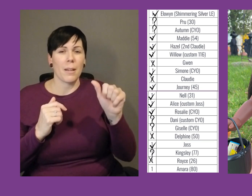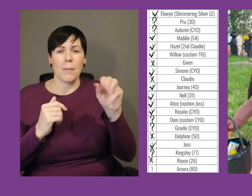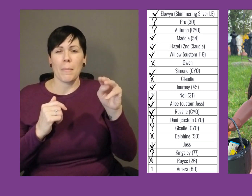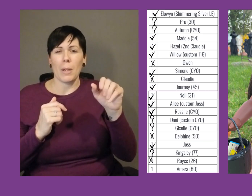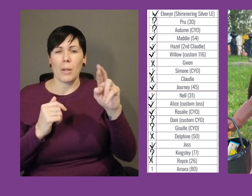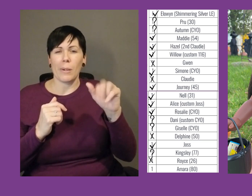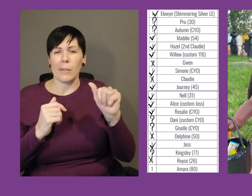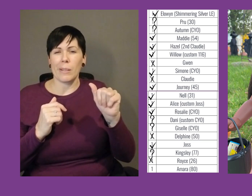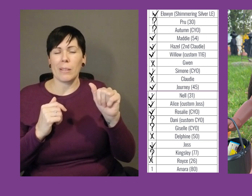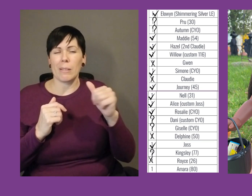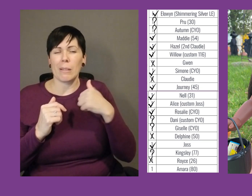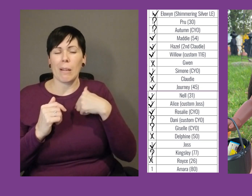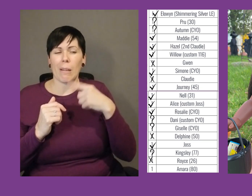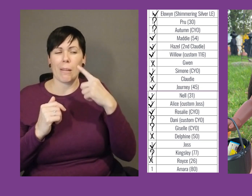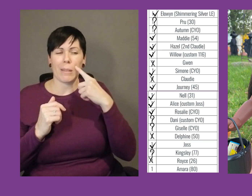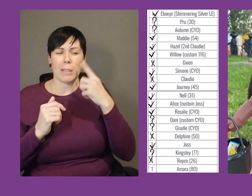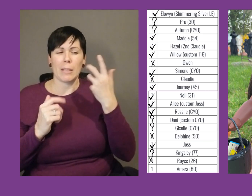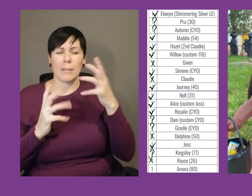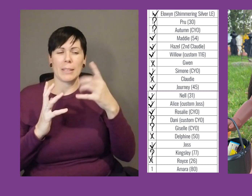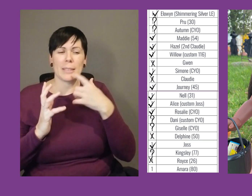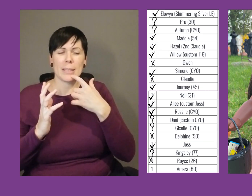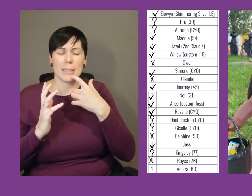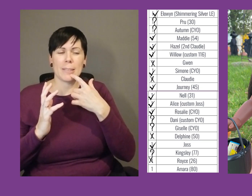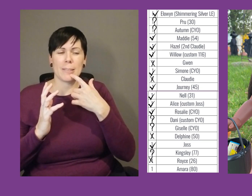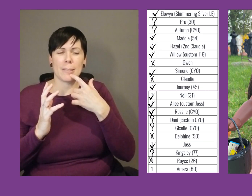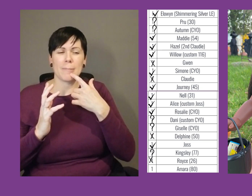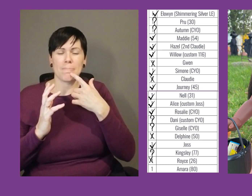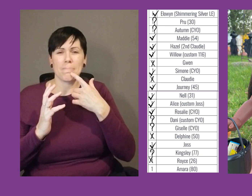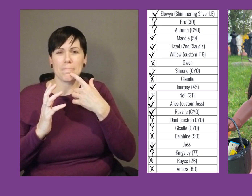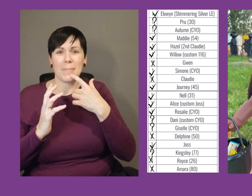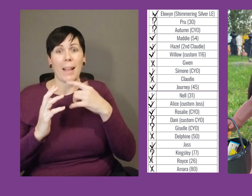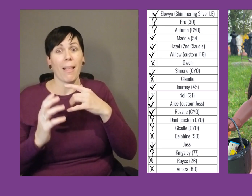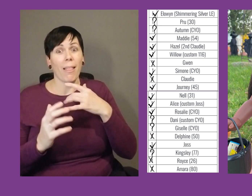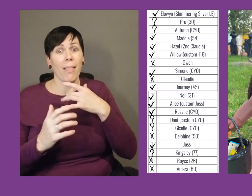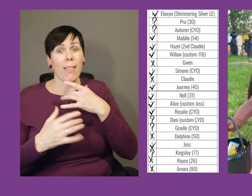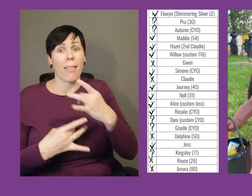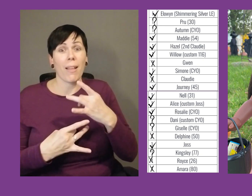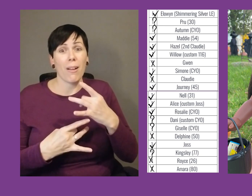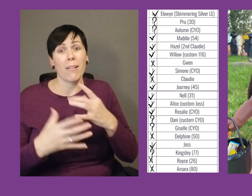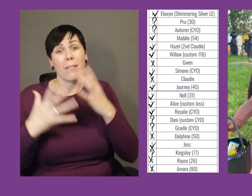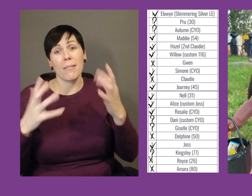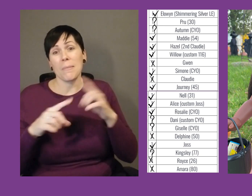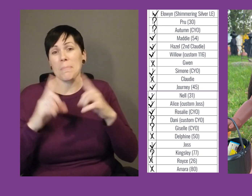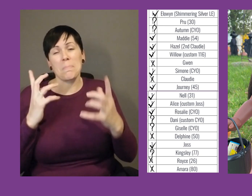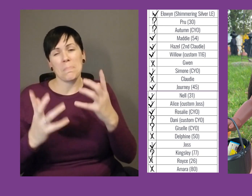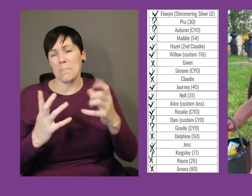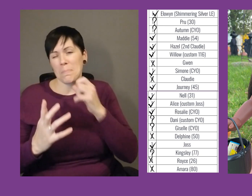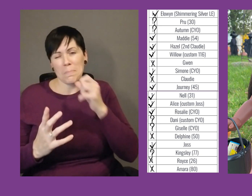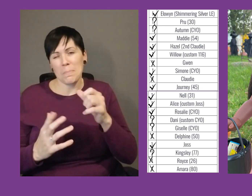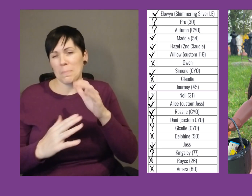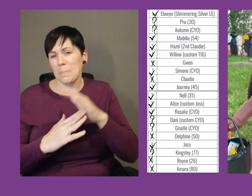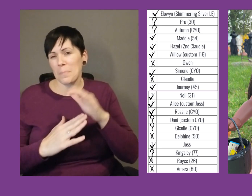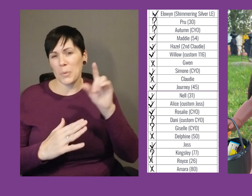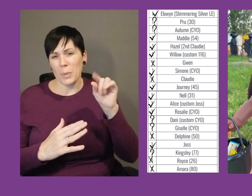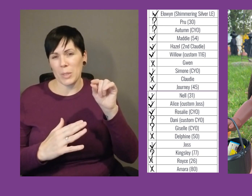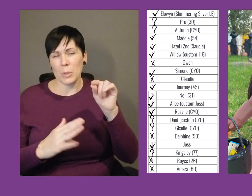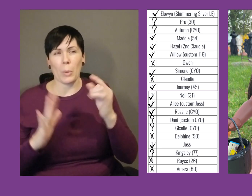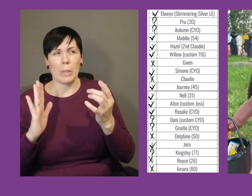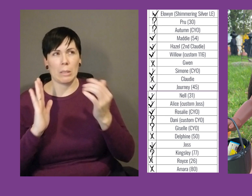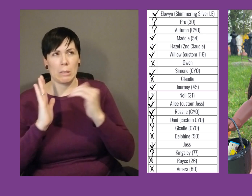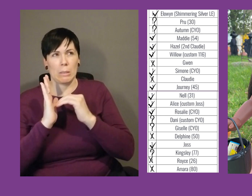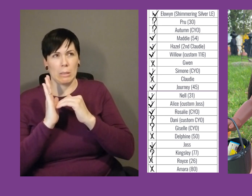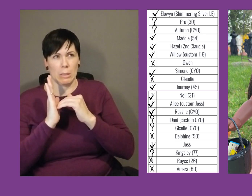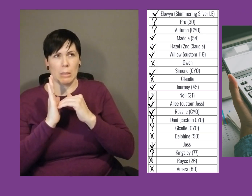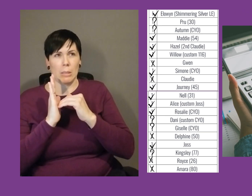I think I said before, I really like her, but probably wouldn't make my top 20. Okay, so let me pause and do the mental math